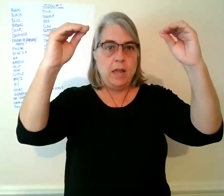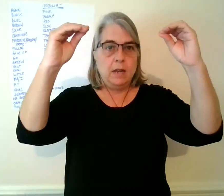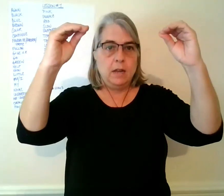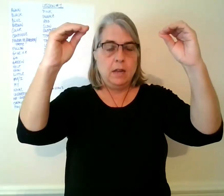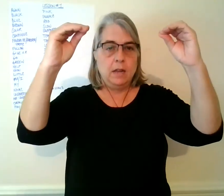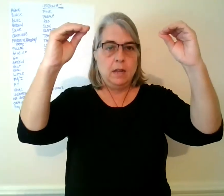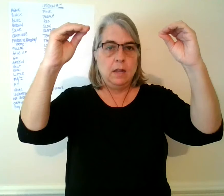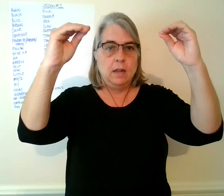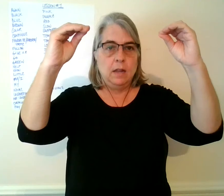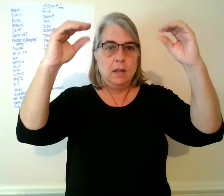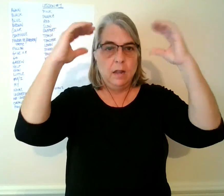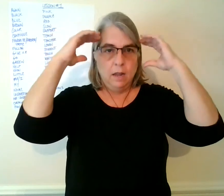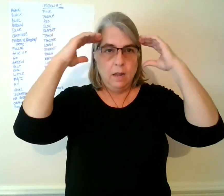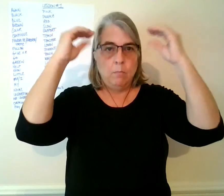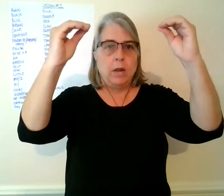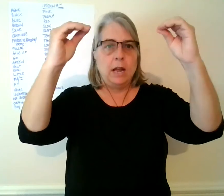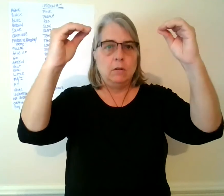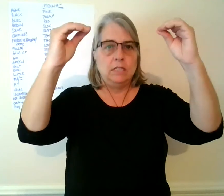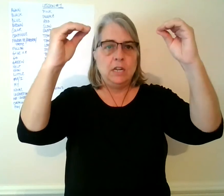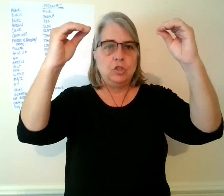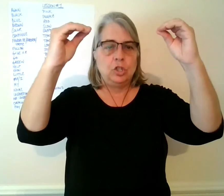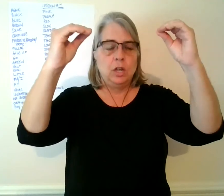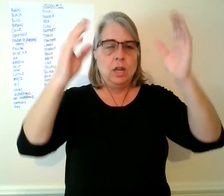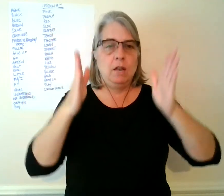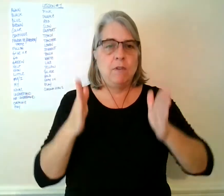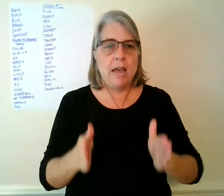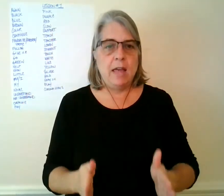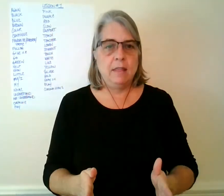head and bring it out, teach. And if I add